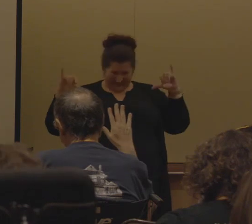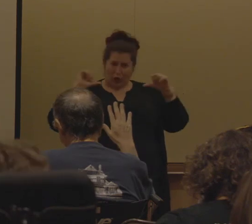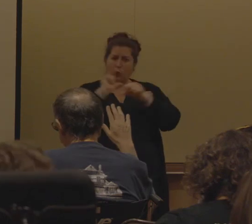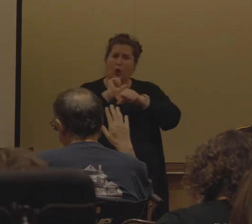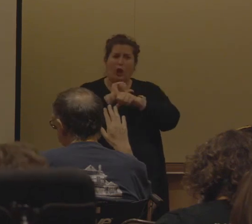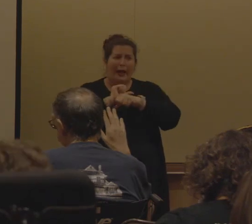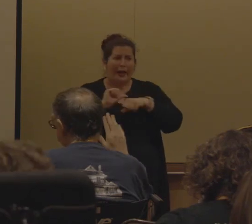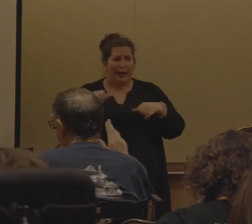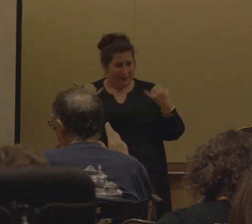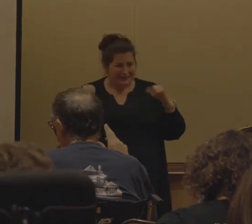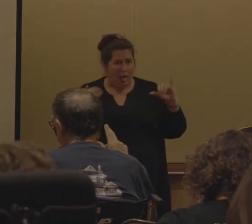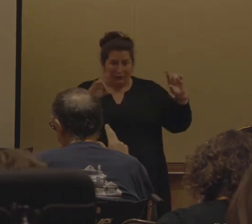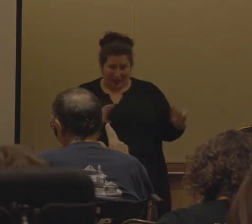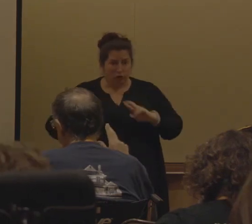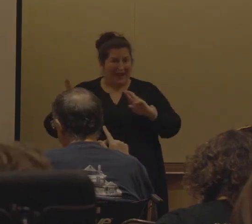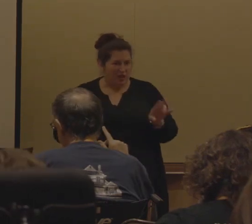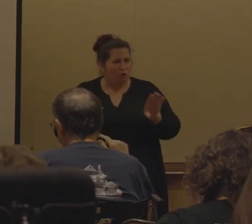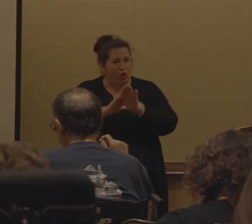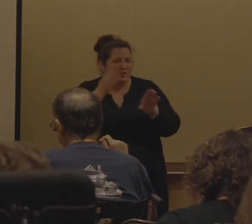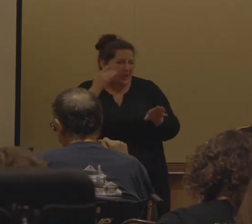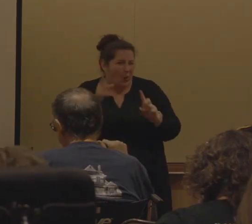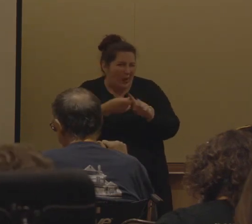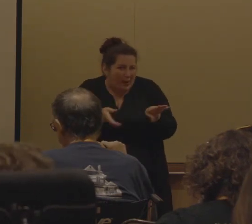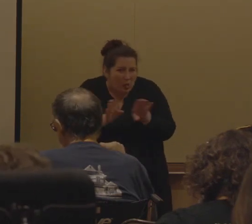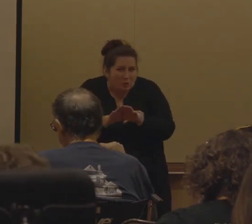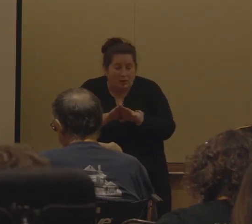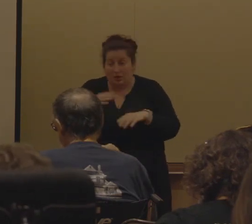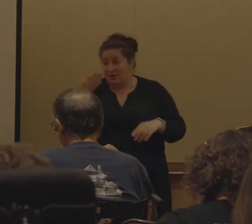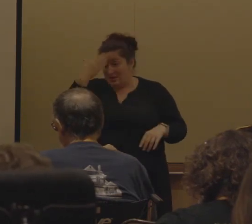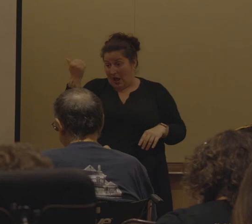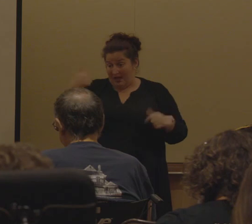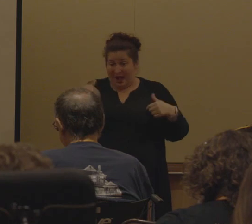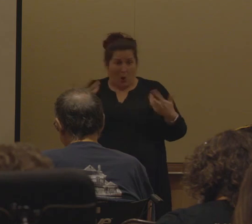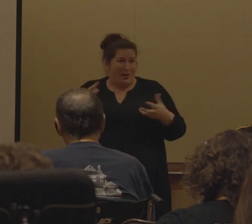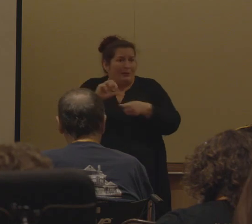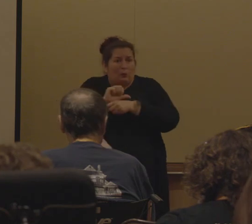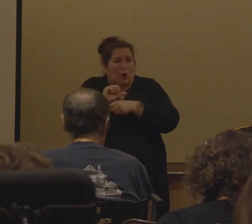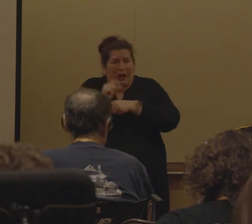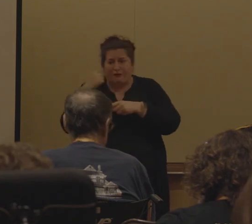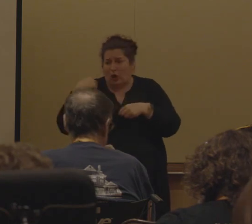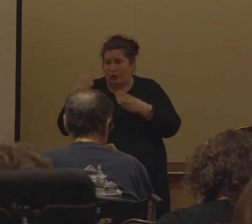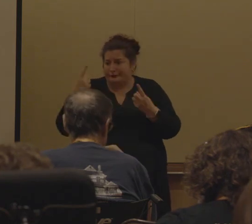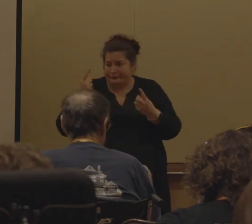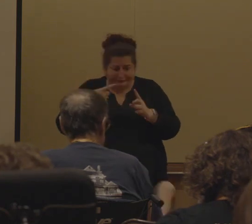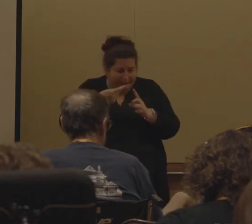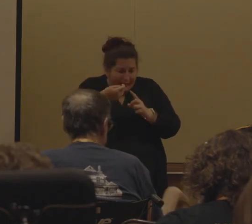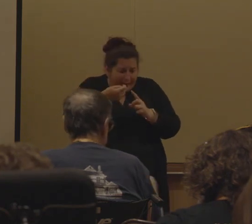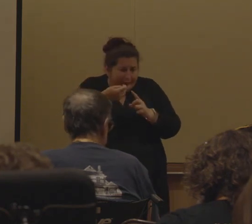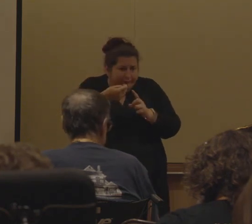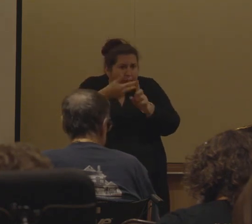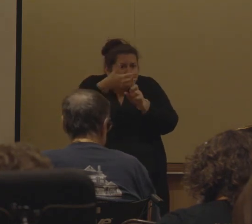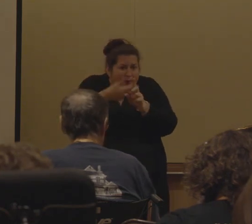working. I'm getting ready to close. I don't know when I'm closing because I've only been on the job like a little bit